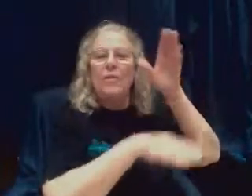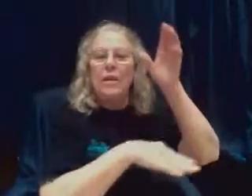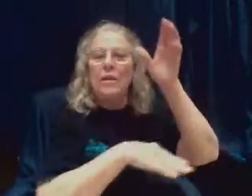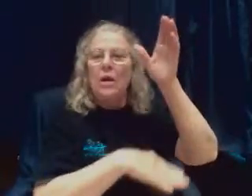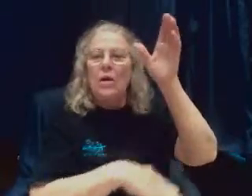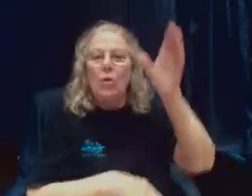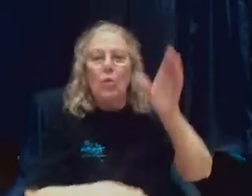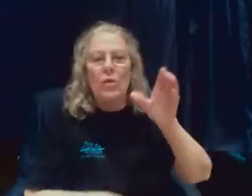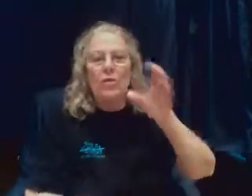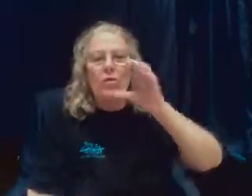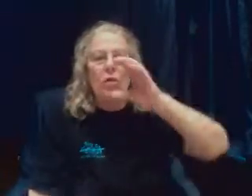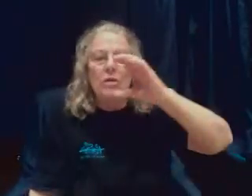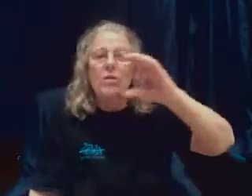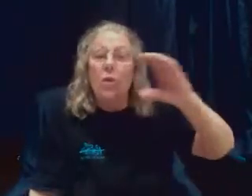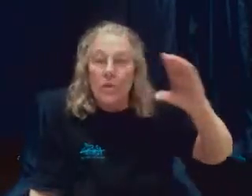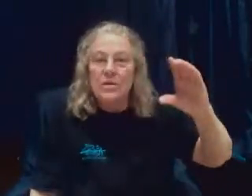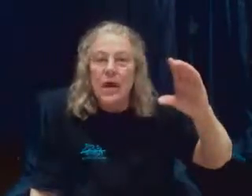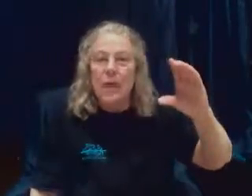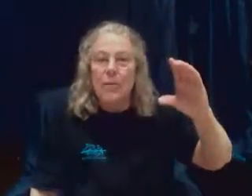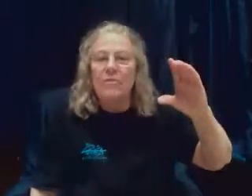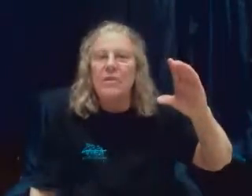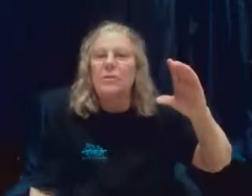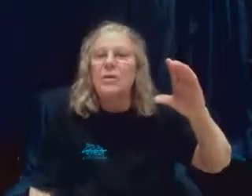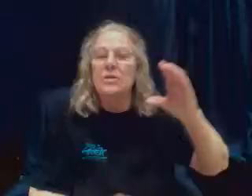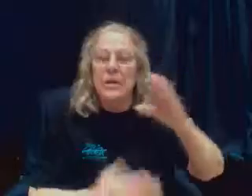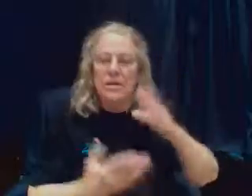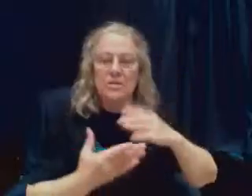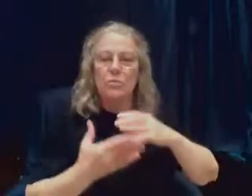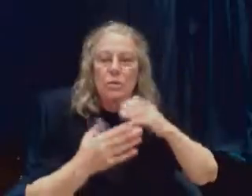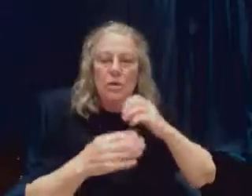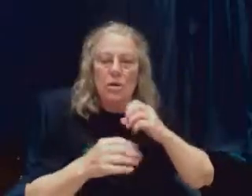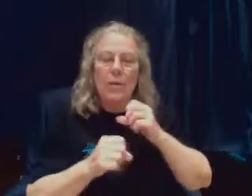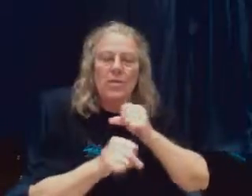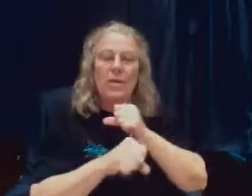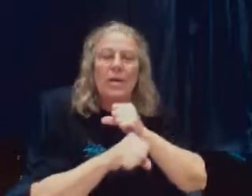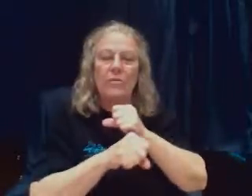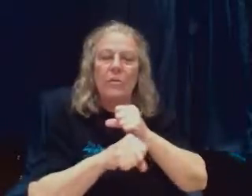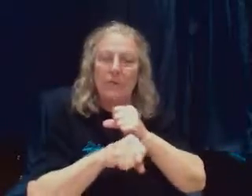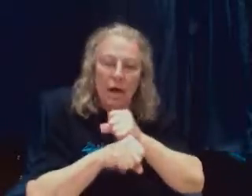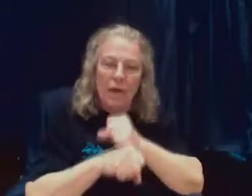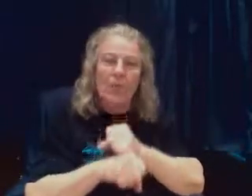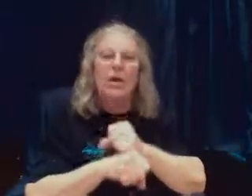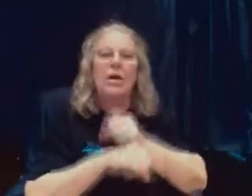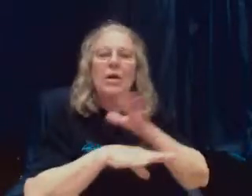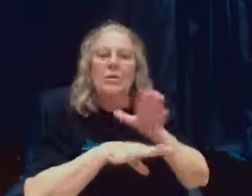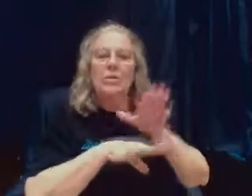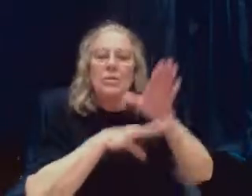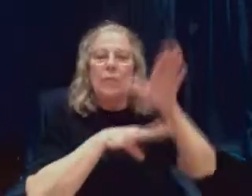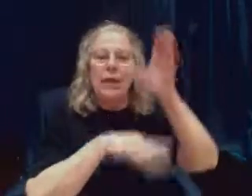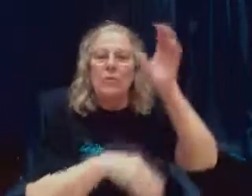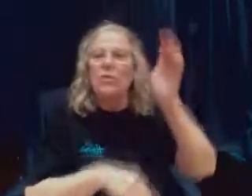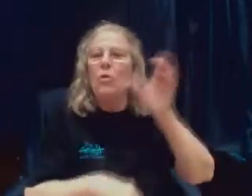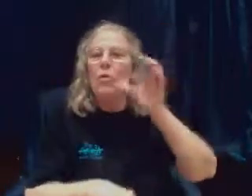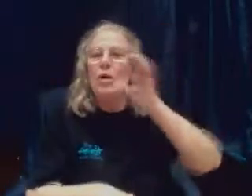then with the cross on the top of it, because that's, we talk about the hill of Golgotha, the mountain or hill